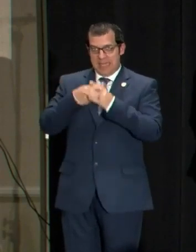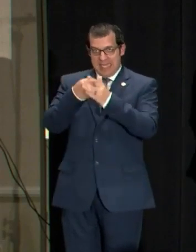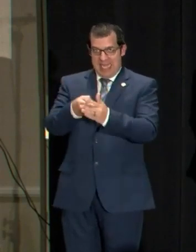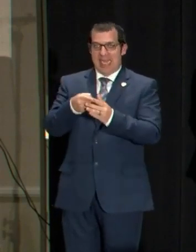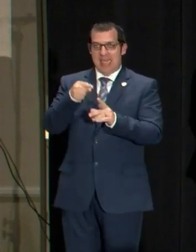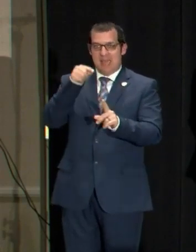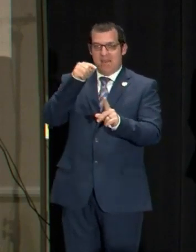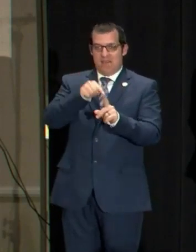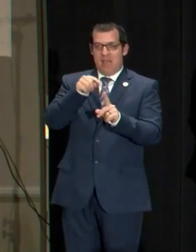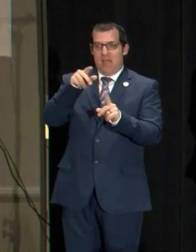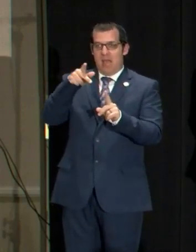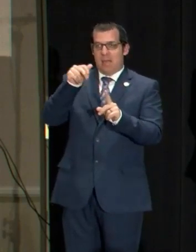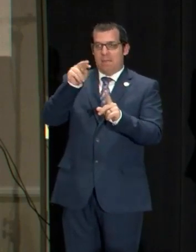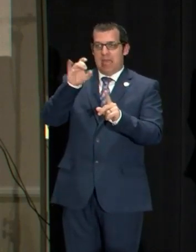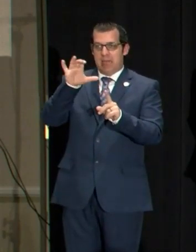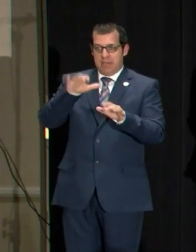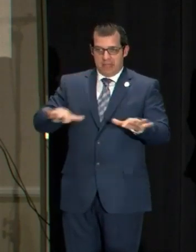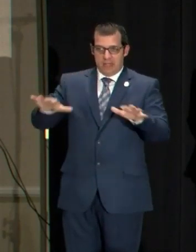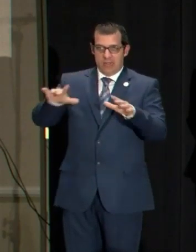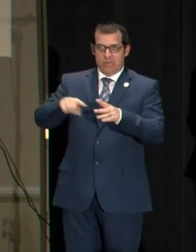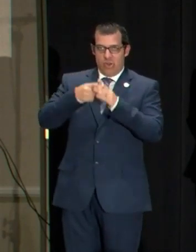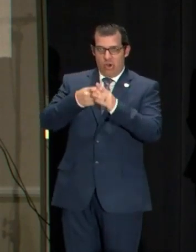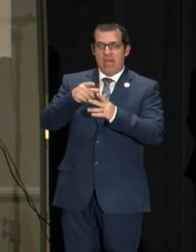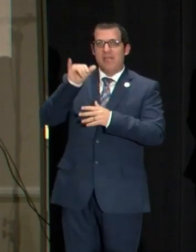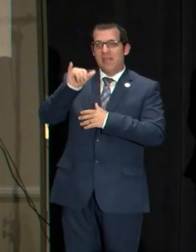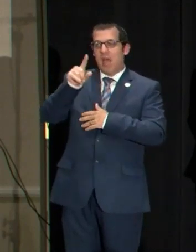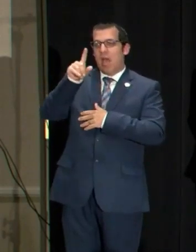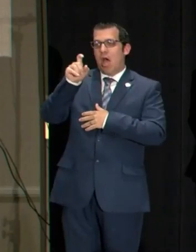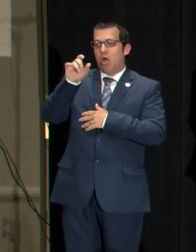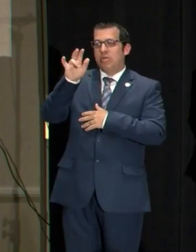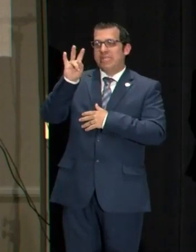the epidemic is